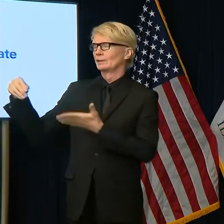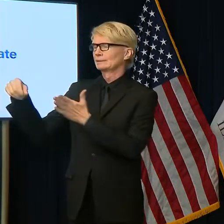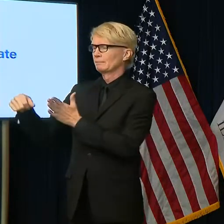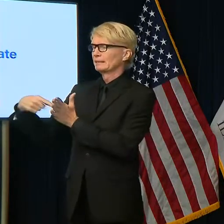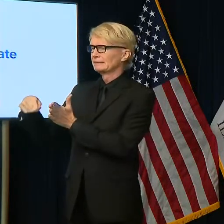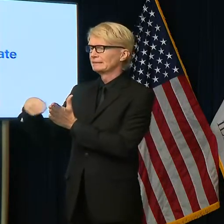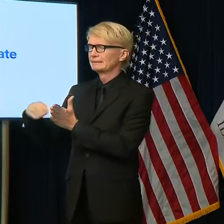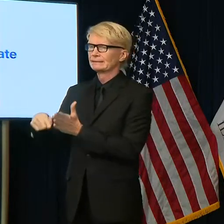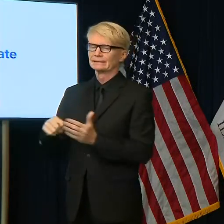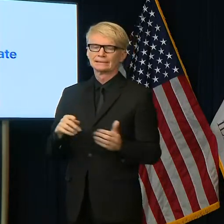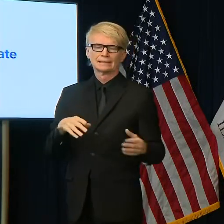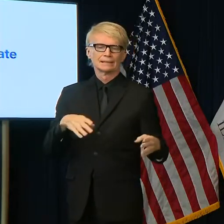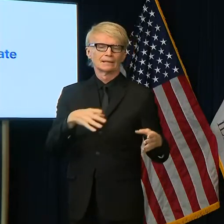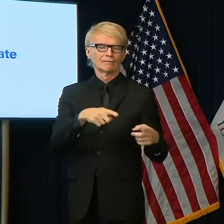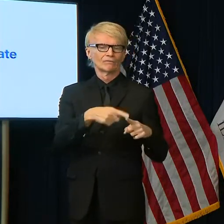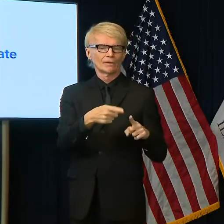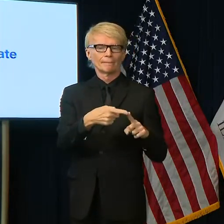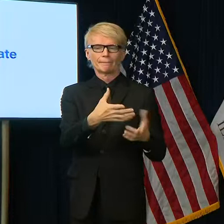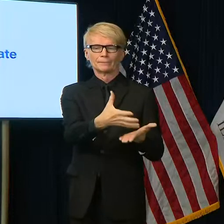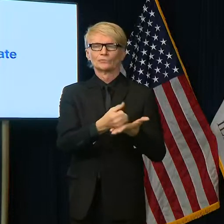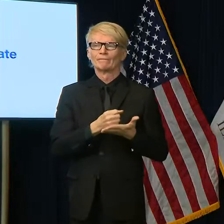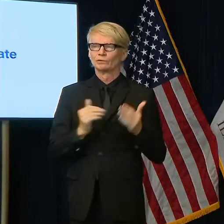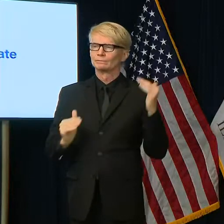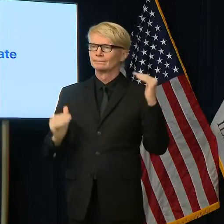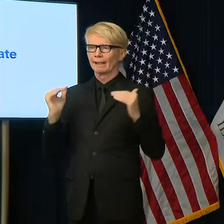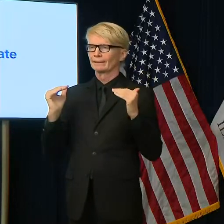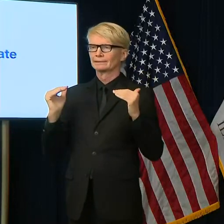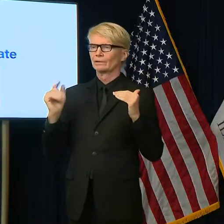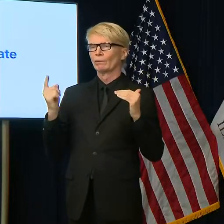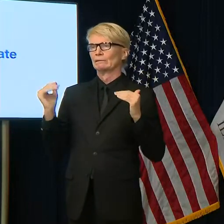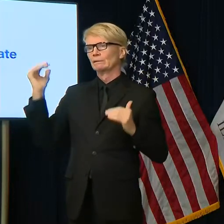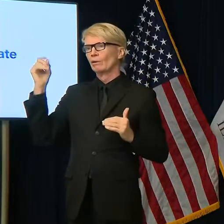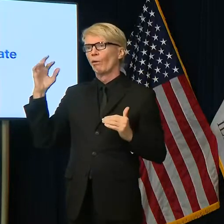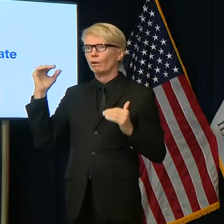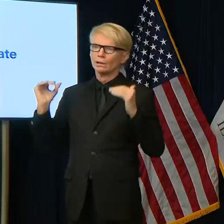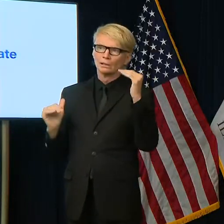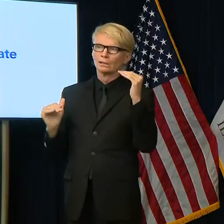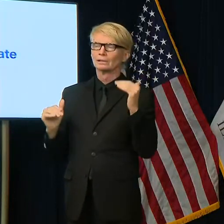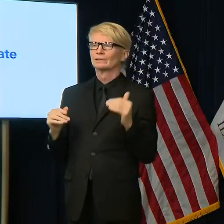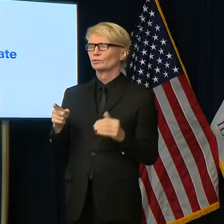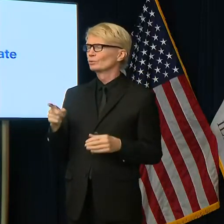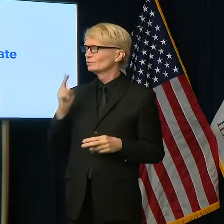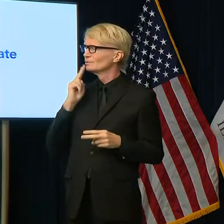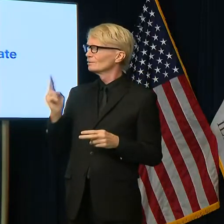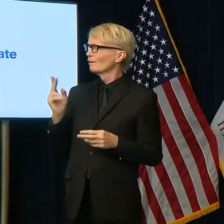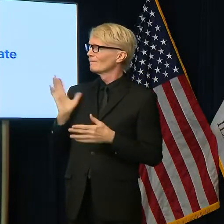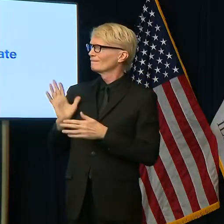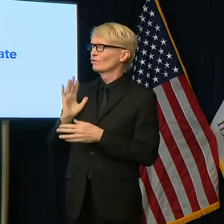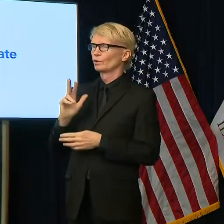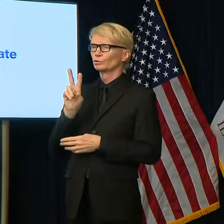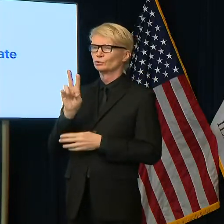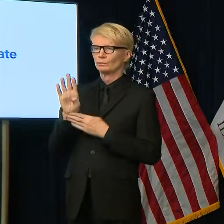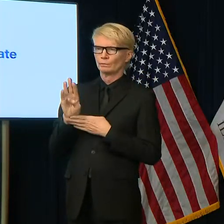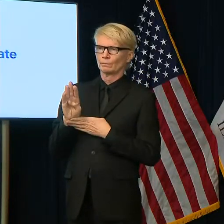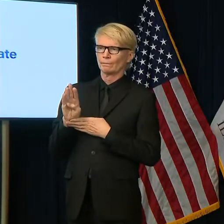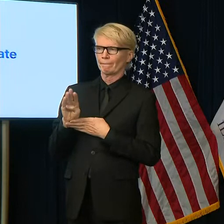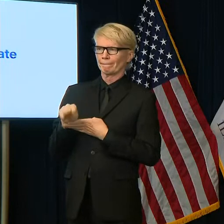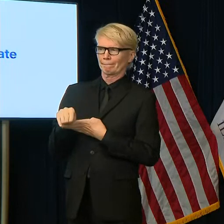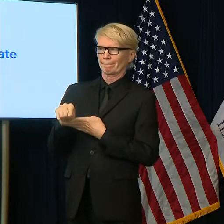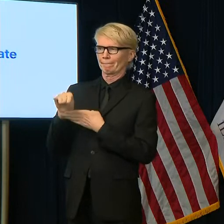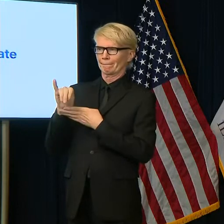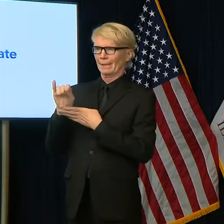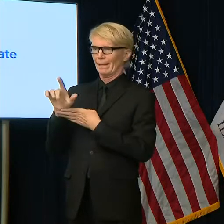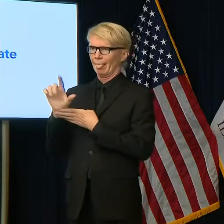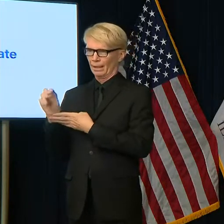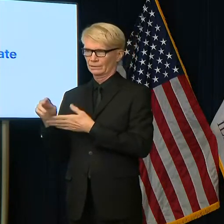revenues. Truthfully, as you saw, I uncovered more than $2 billion of a structural deficit.